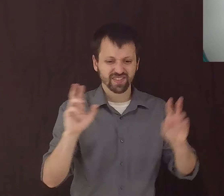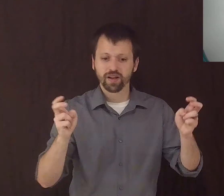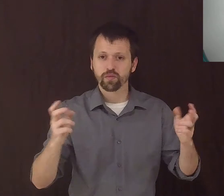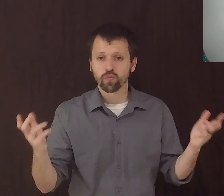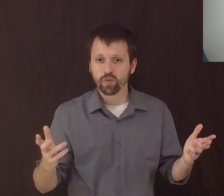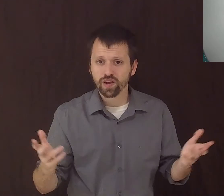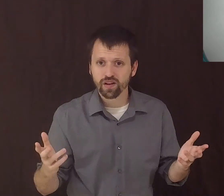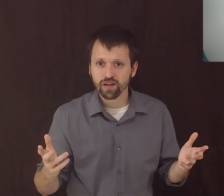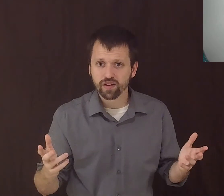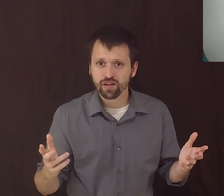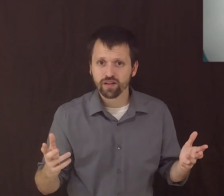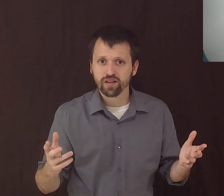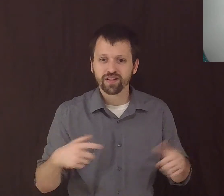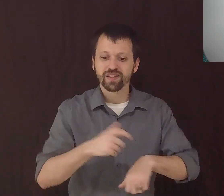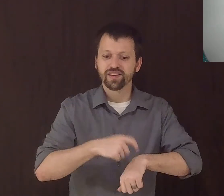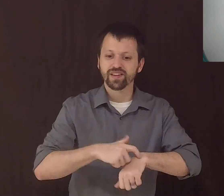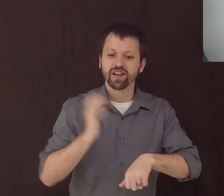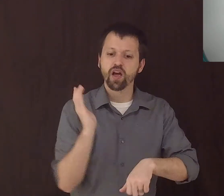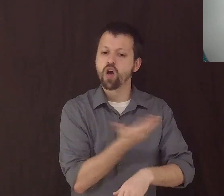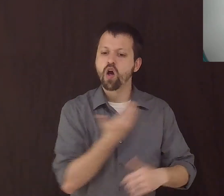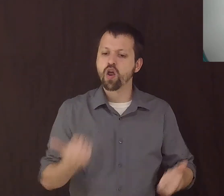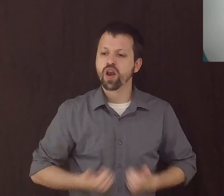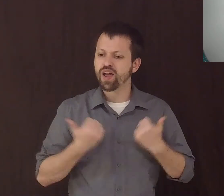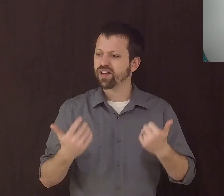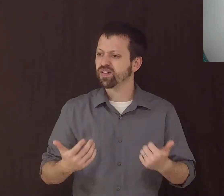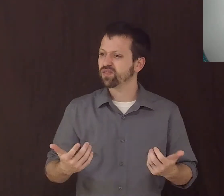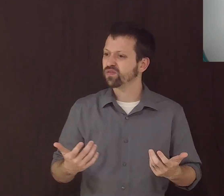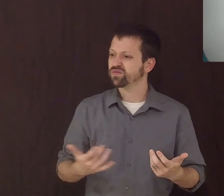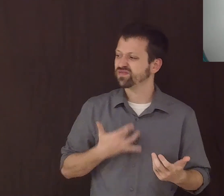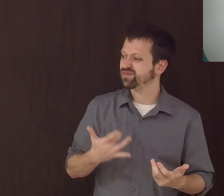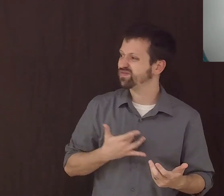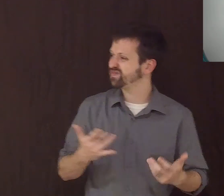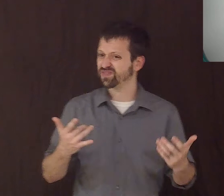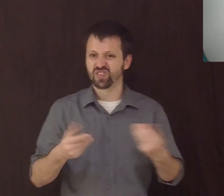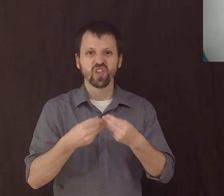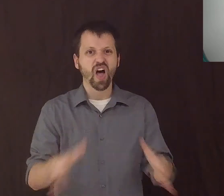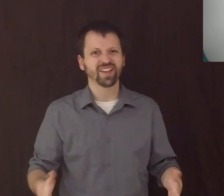about those wilderness times in our life, just going through those victoriously